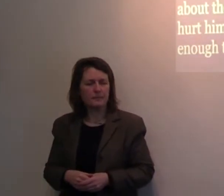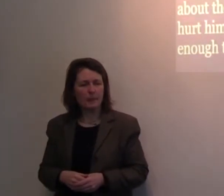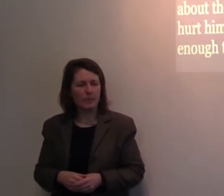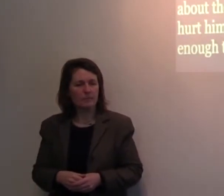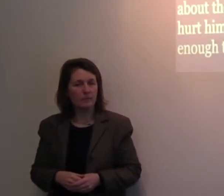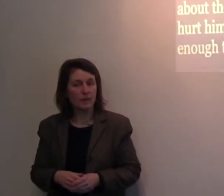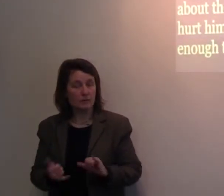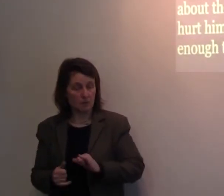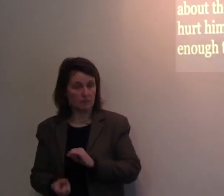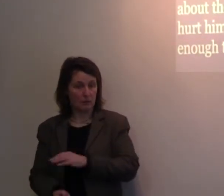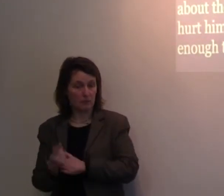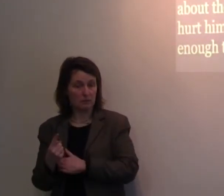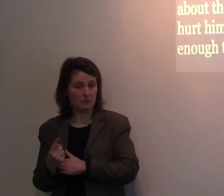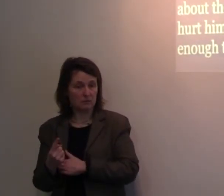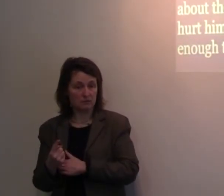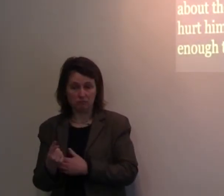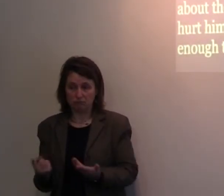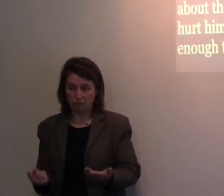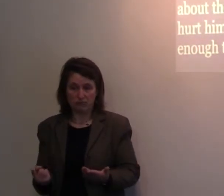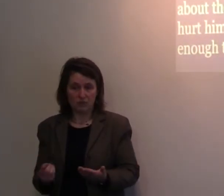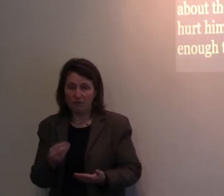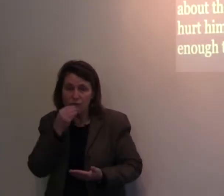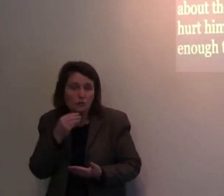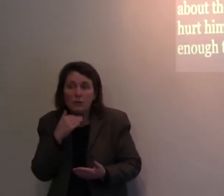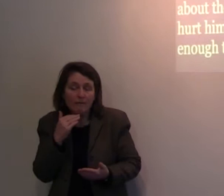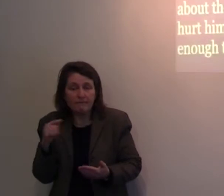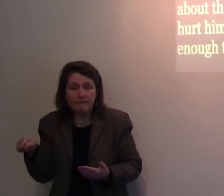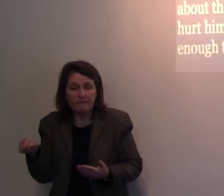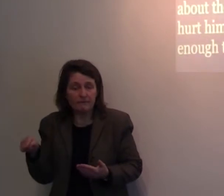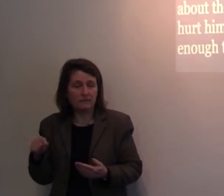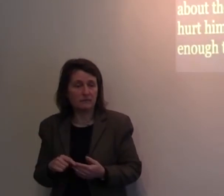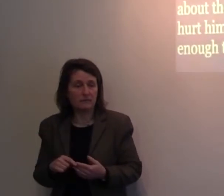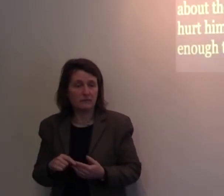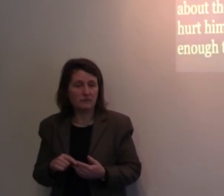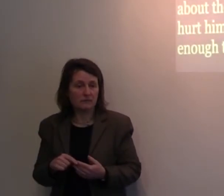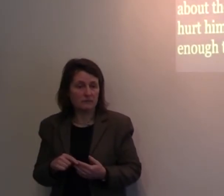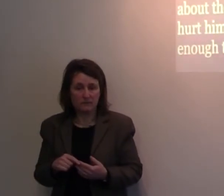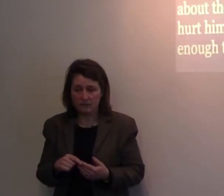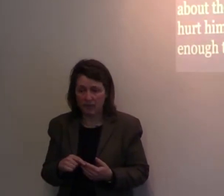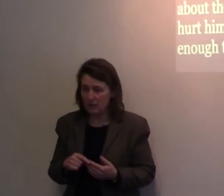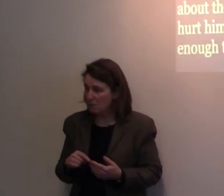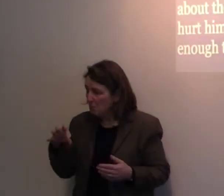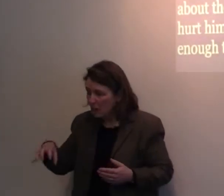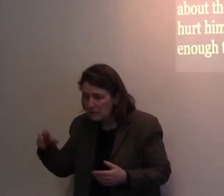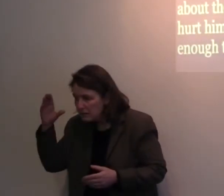Sometimes he may not have had enough to eat or a place to sleep.